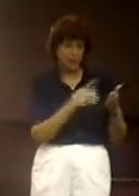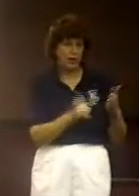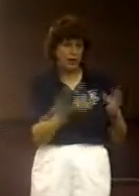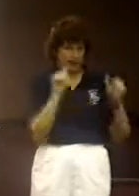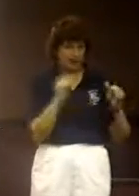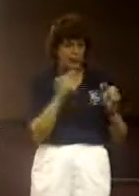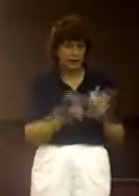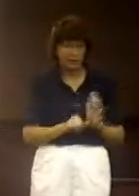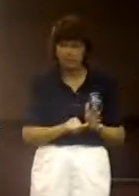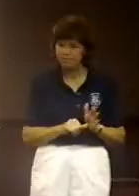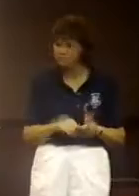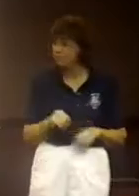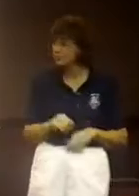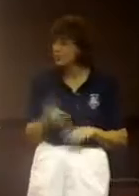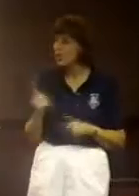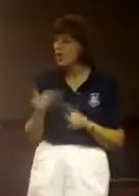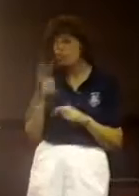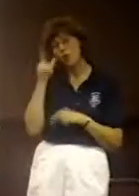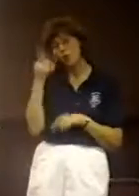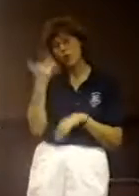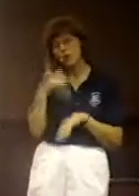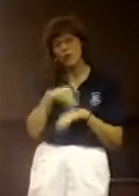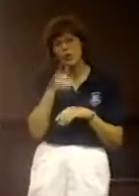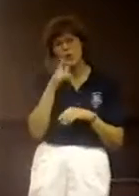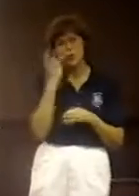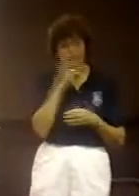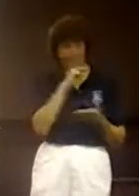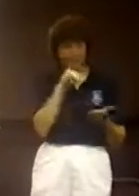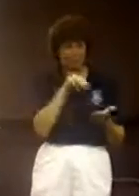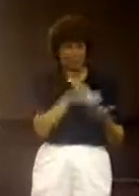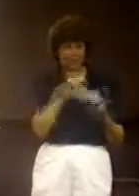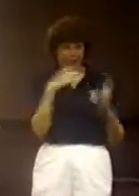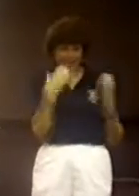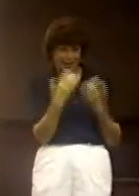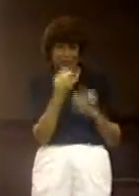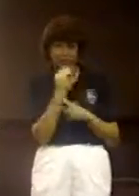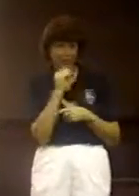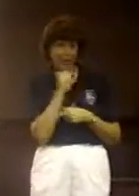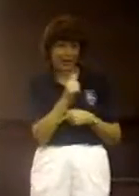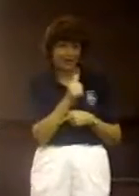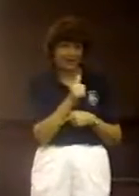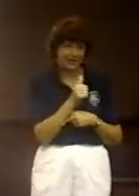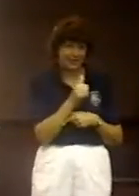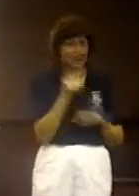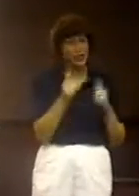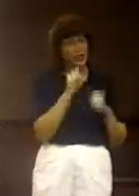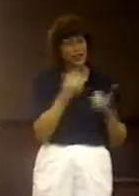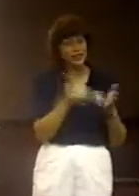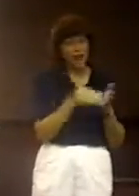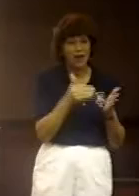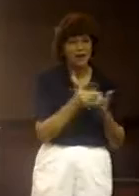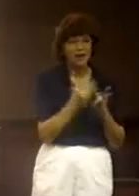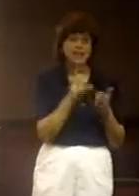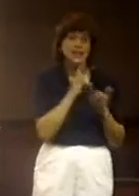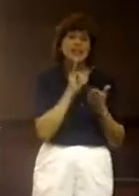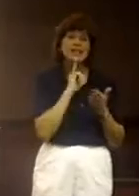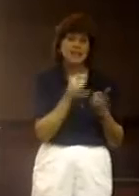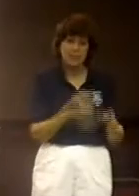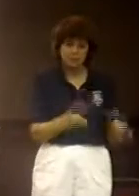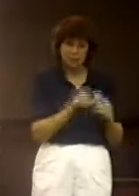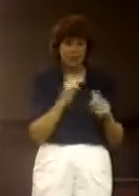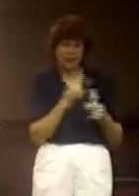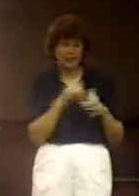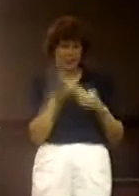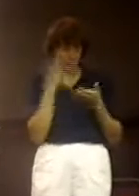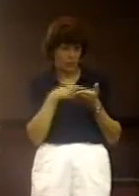There was, when you looked at who was middle class or not, which is often something that's important to us in